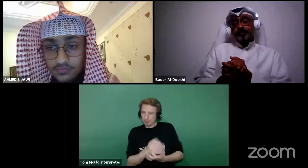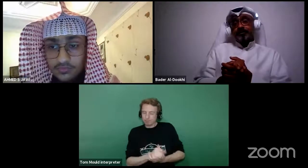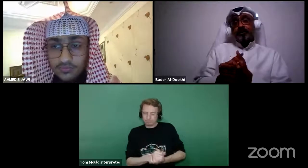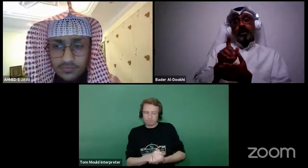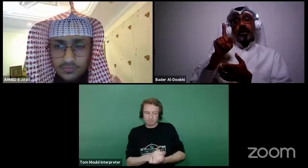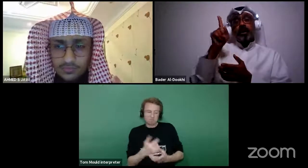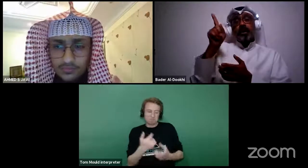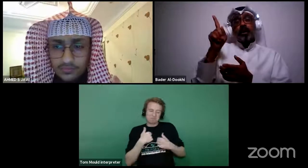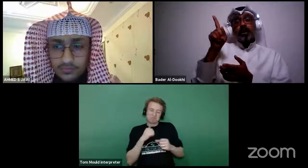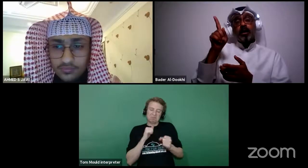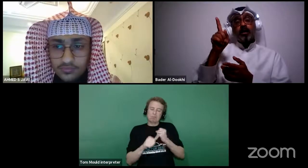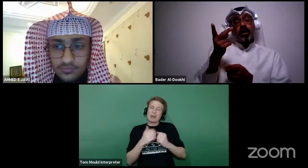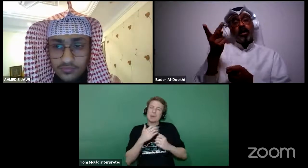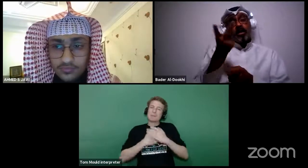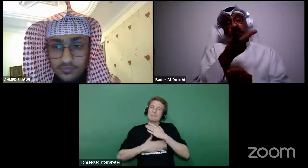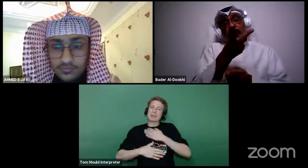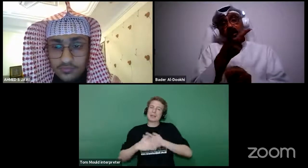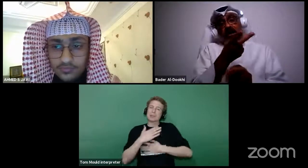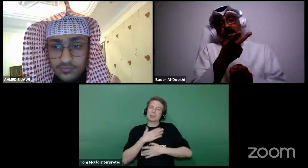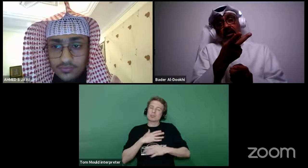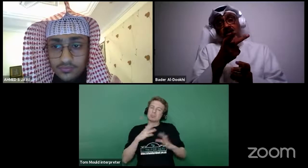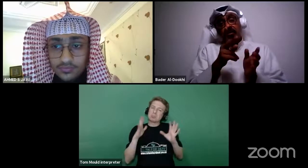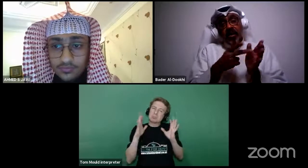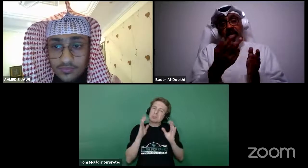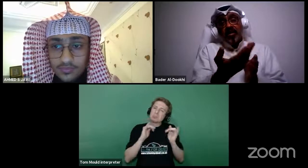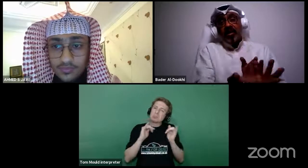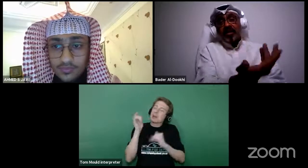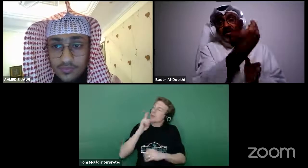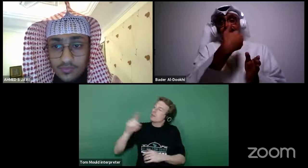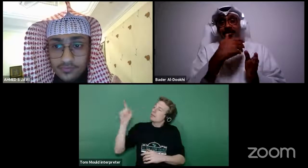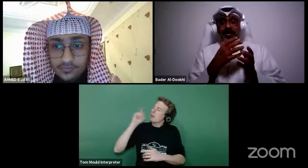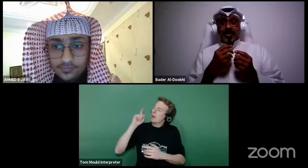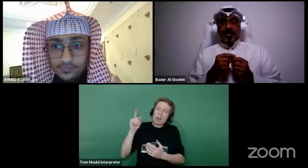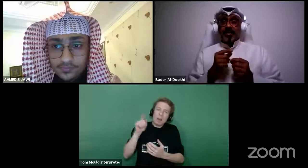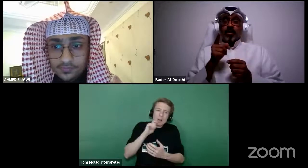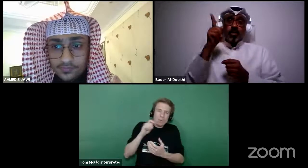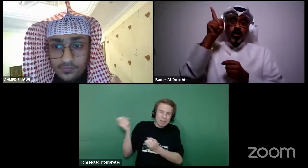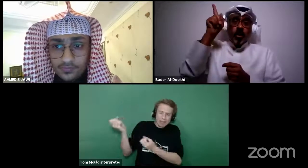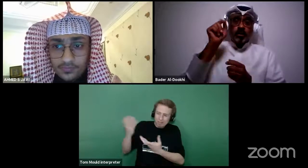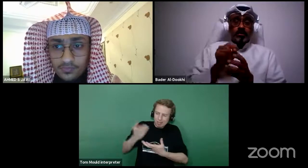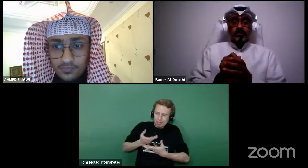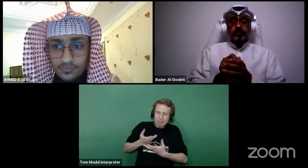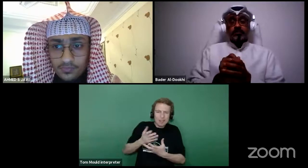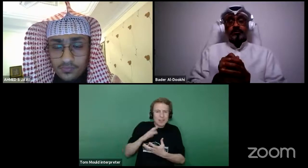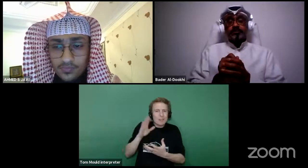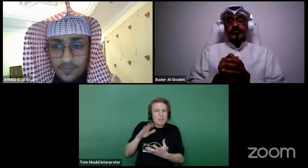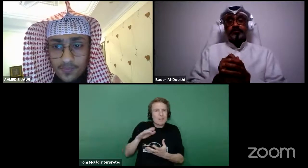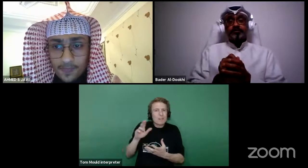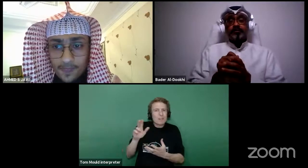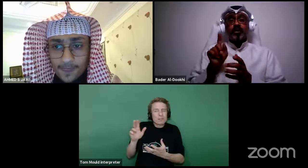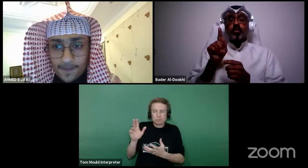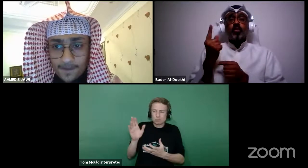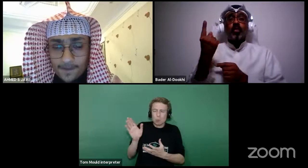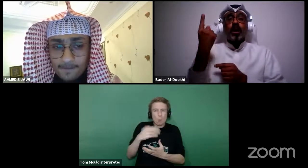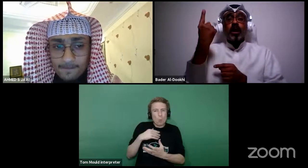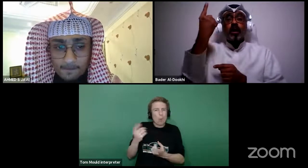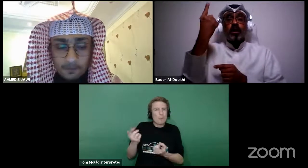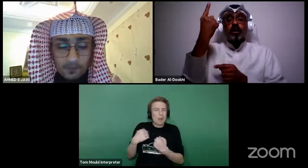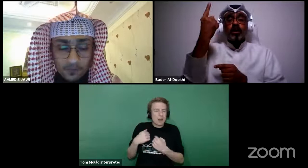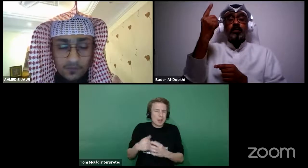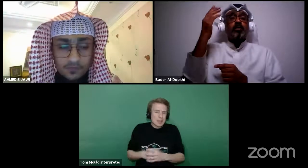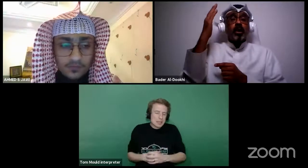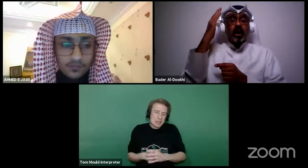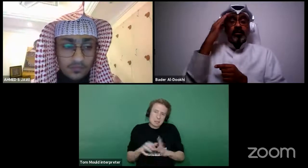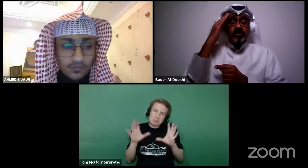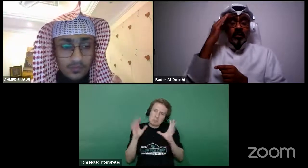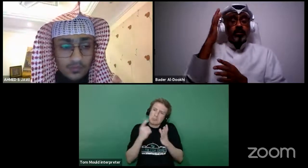will bring them all back to me. Truly He is the only He is the all-knowing, the